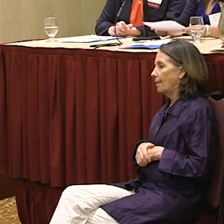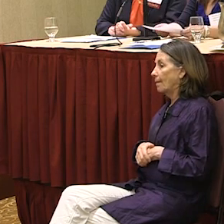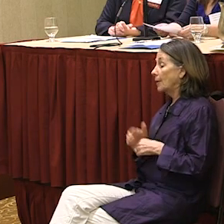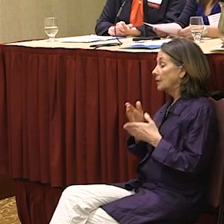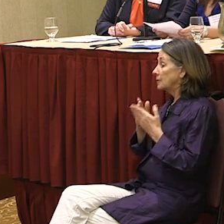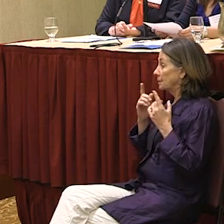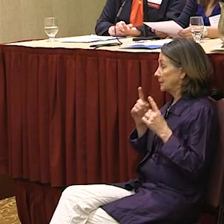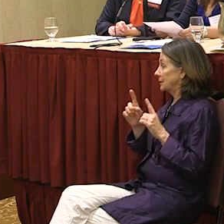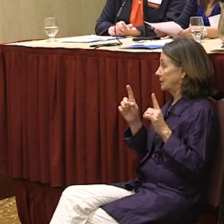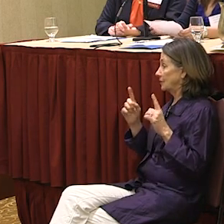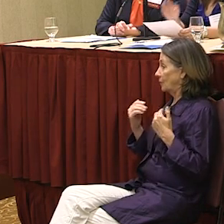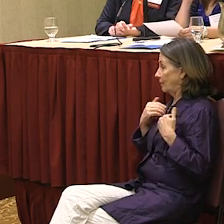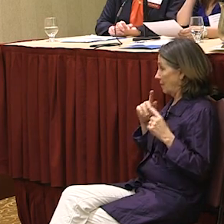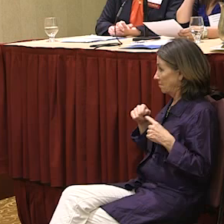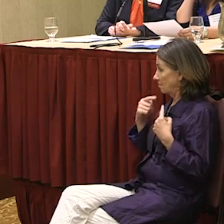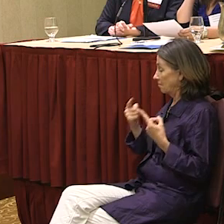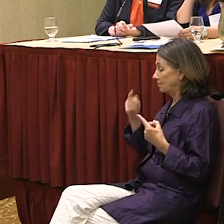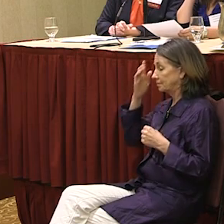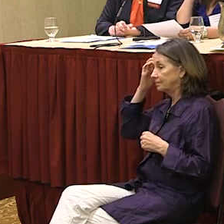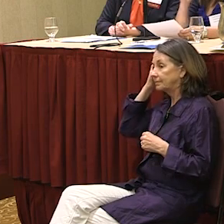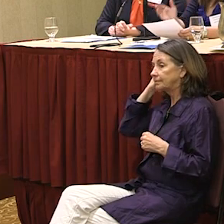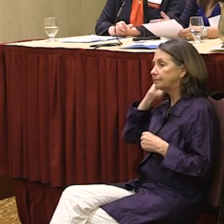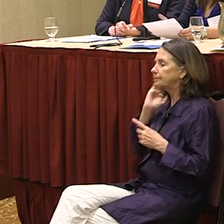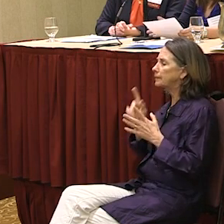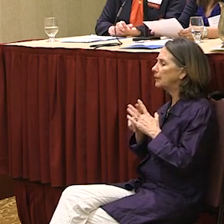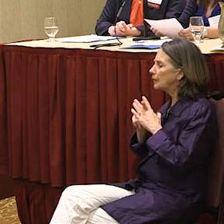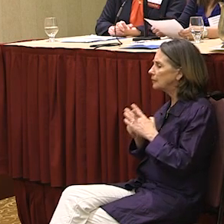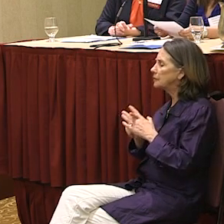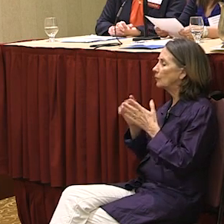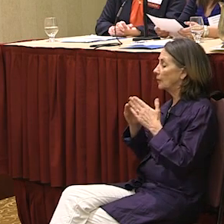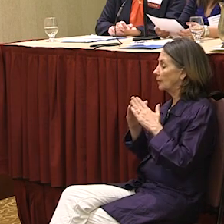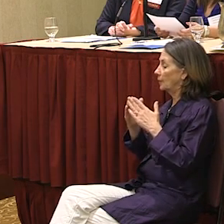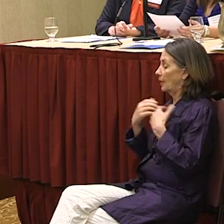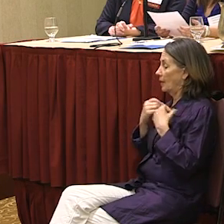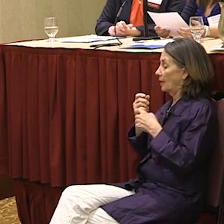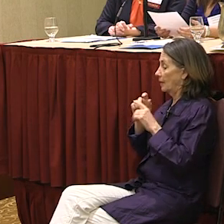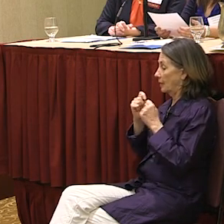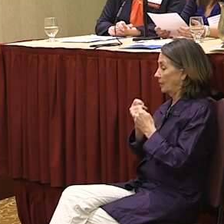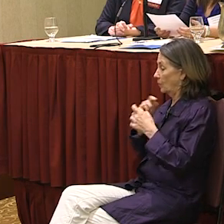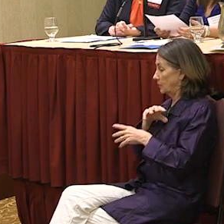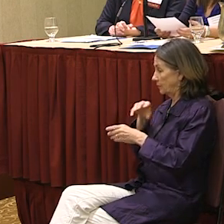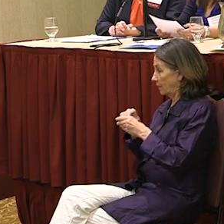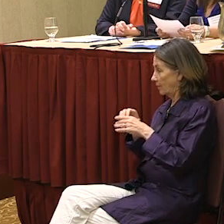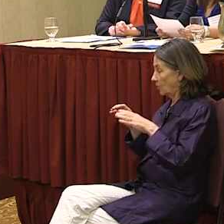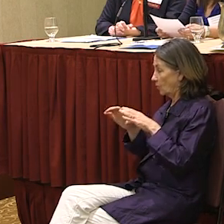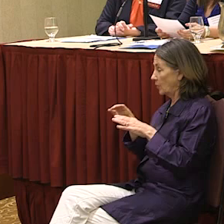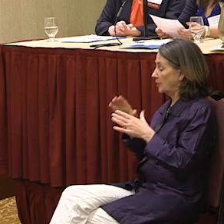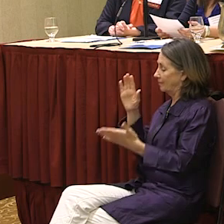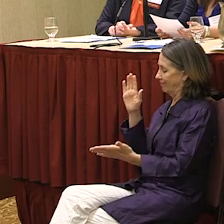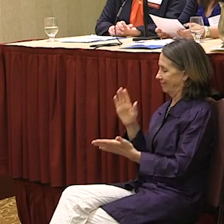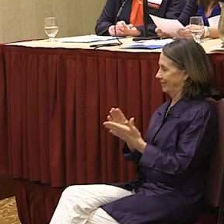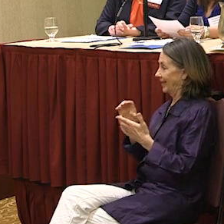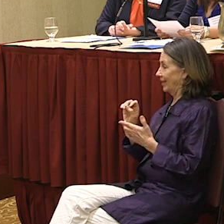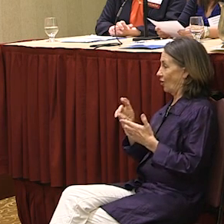some of the successes that we've had with Jenny so far is that initially when the community health team was involved, we did lessen her ED visits to 1